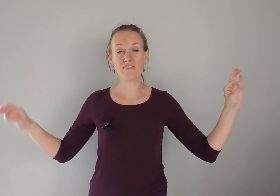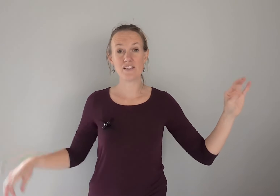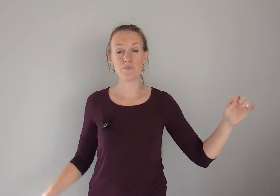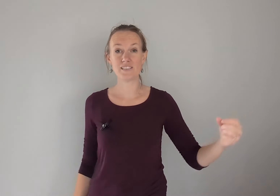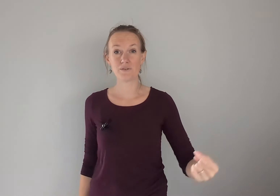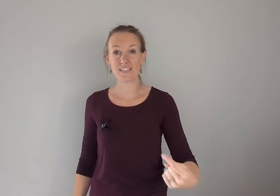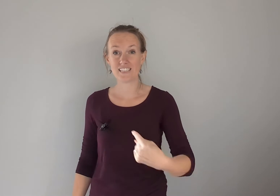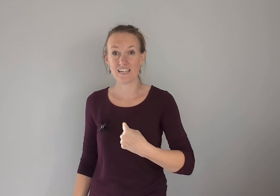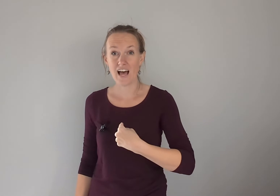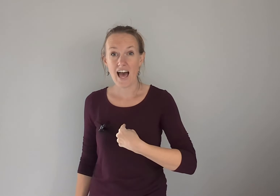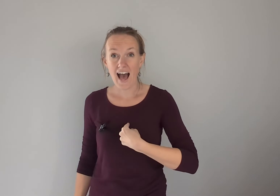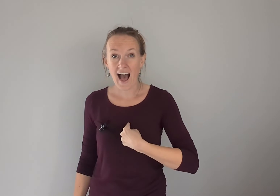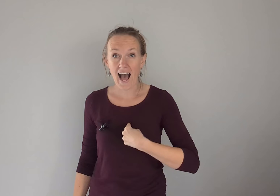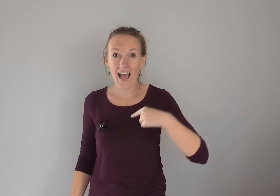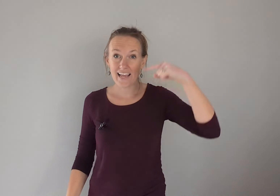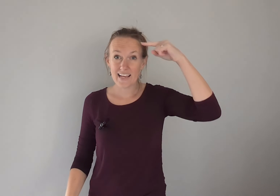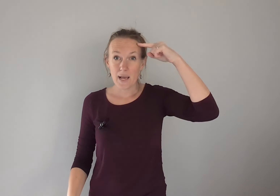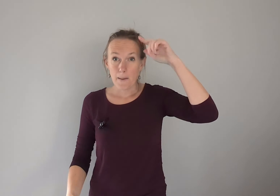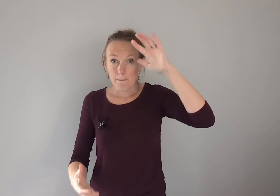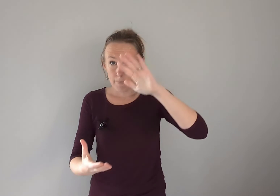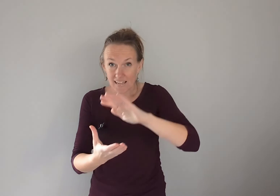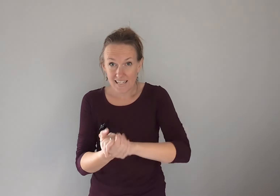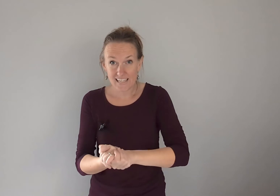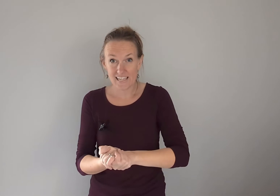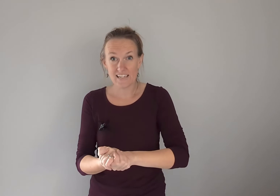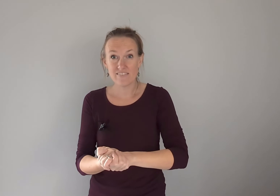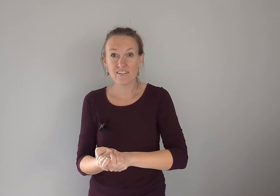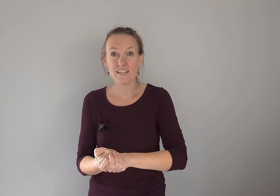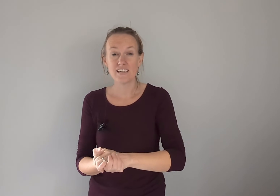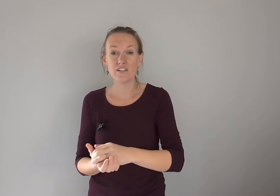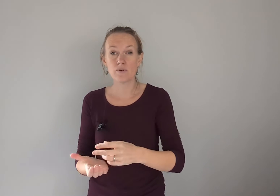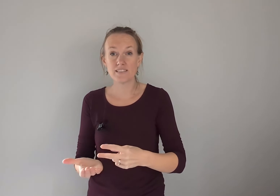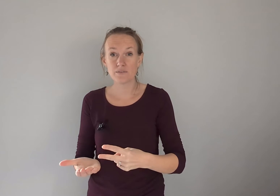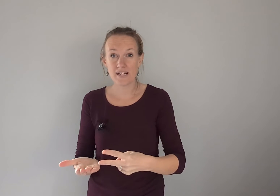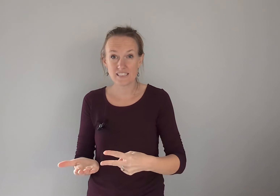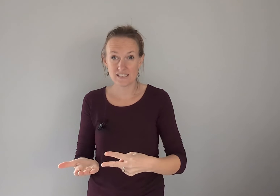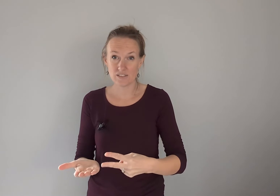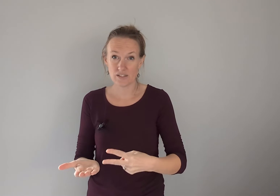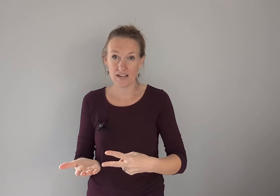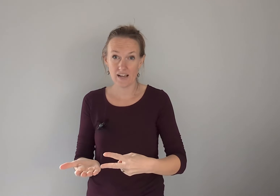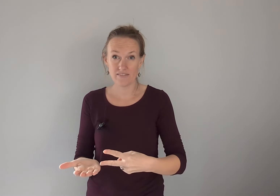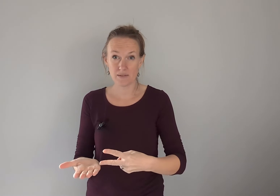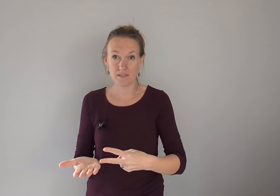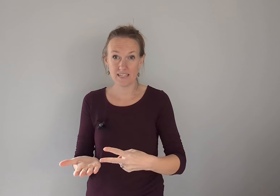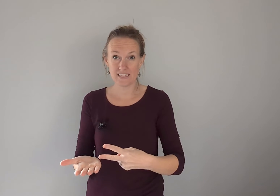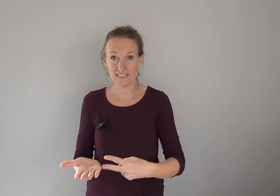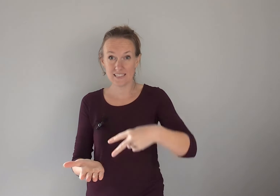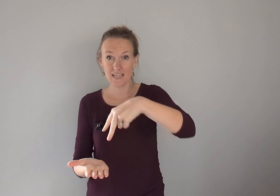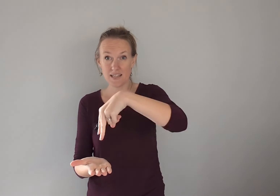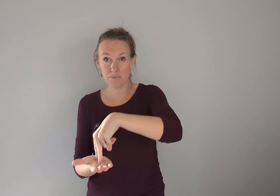in the resurrection. I believe in the resurrection. So you're going to have someone like this and then put them